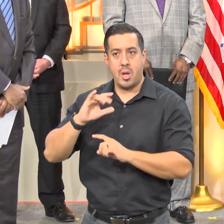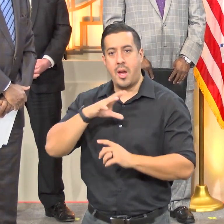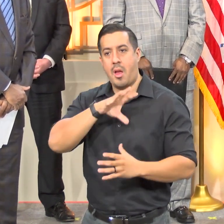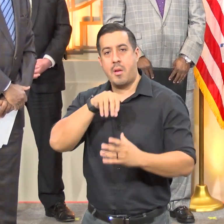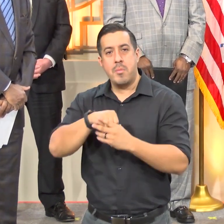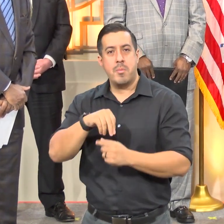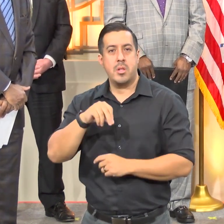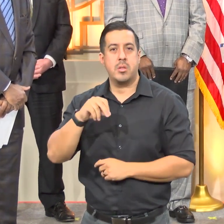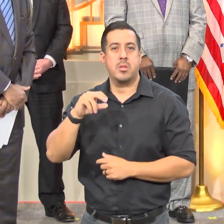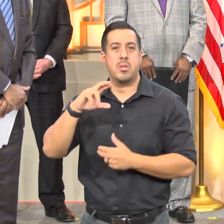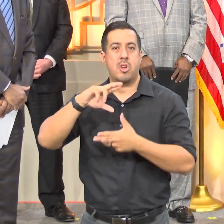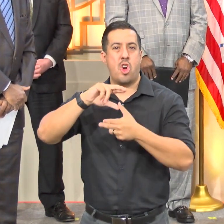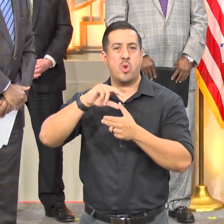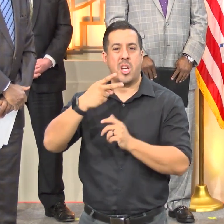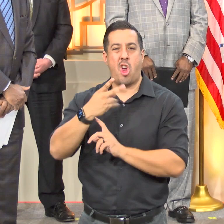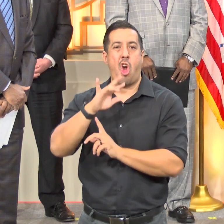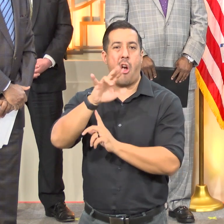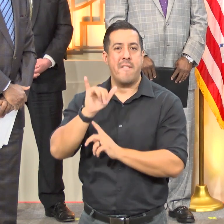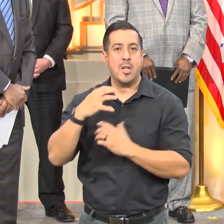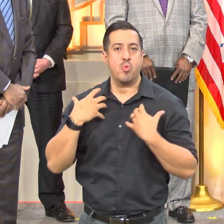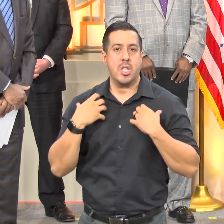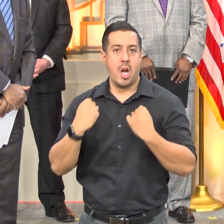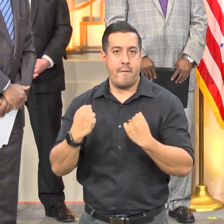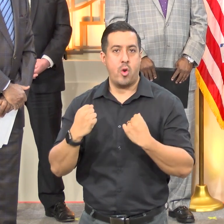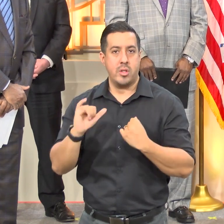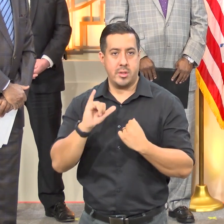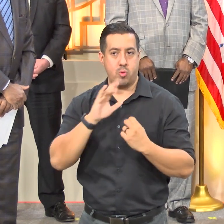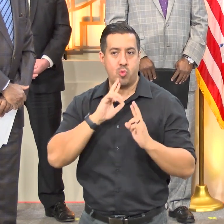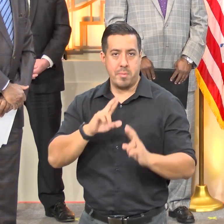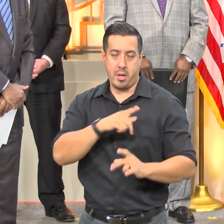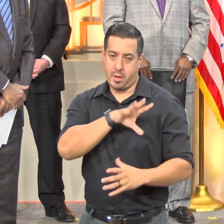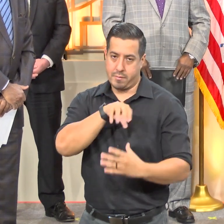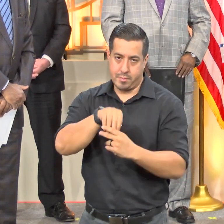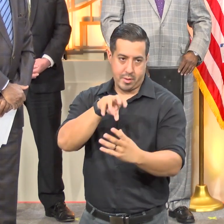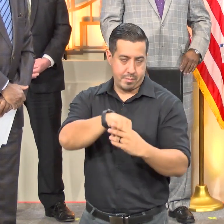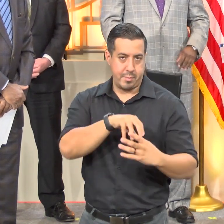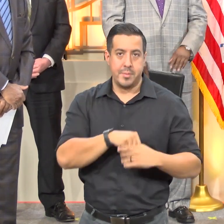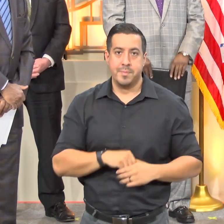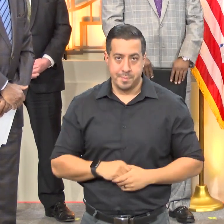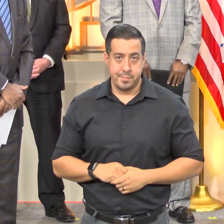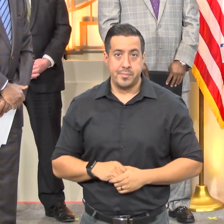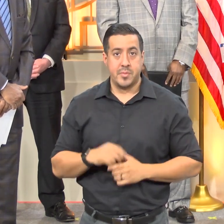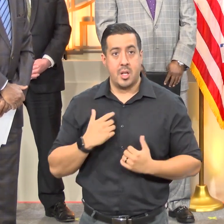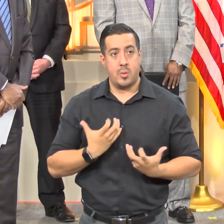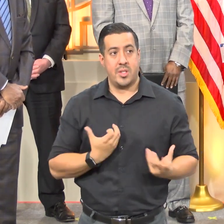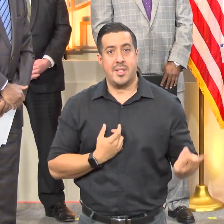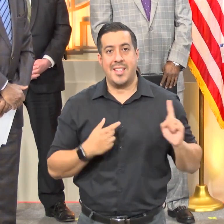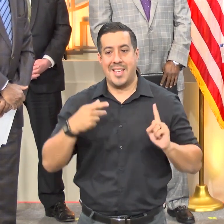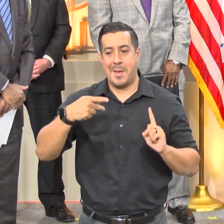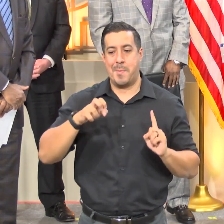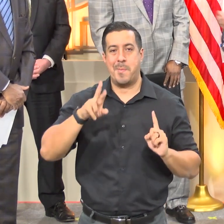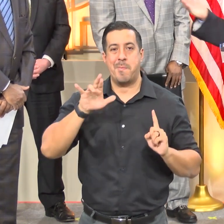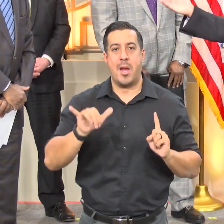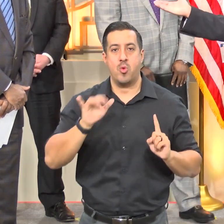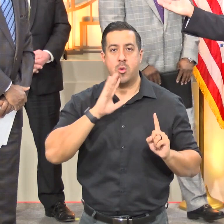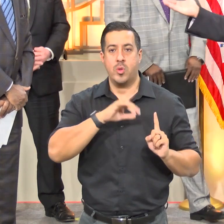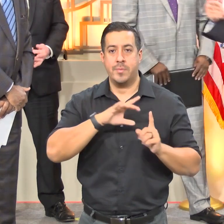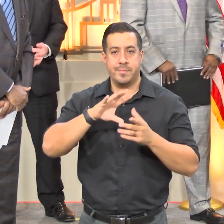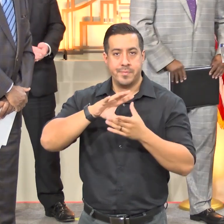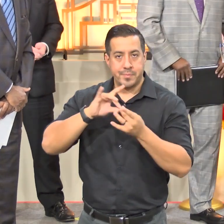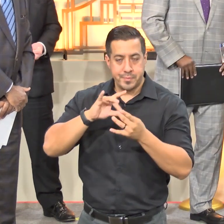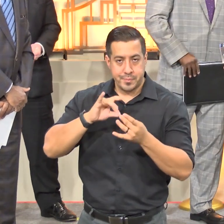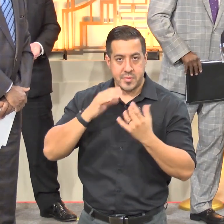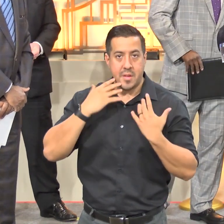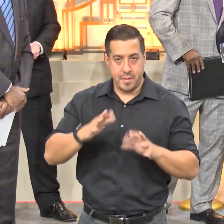Hurricane Harvey recovery and response. I would like to invite Mr. Perry to share a few words, and then